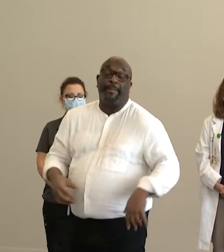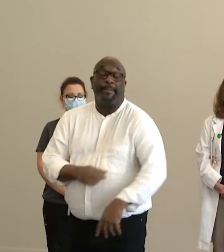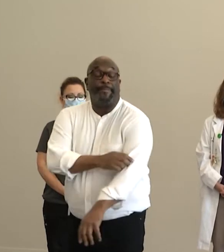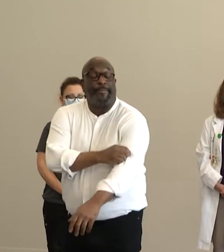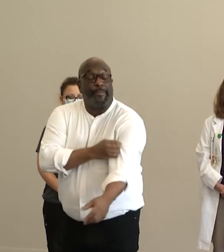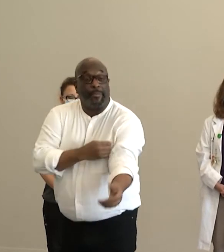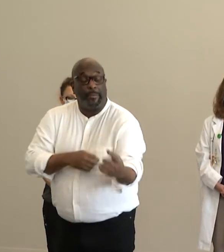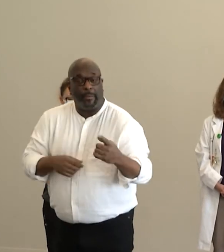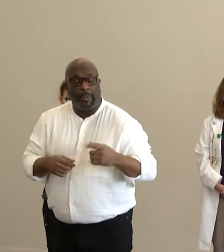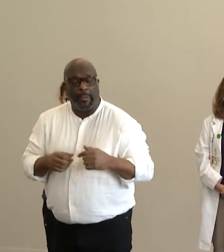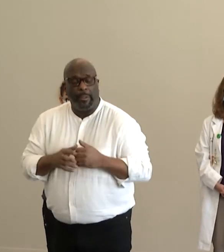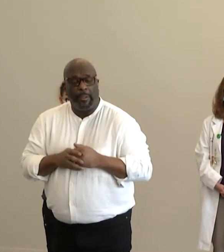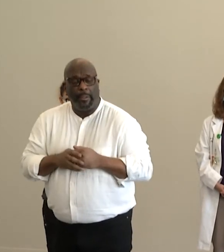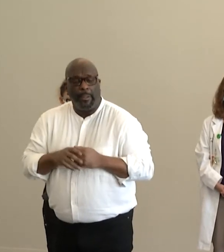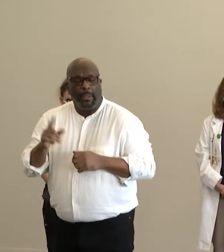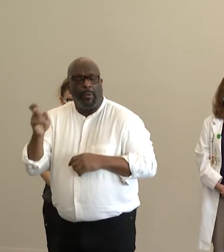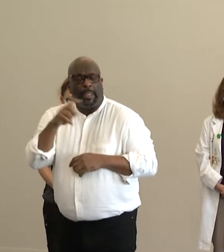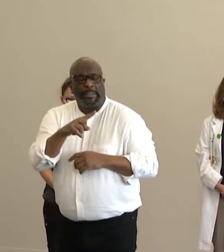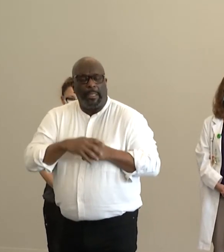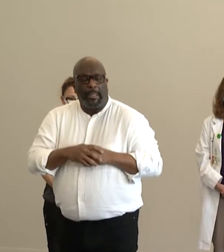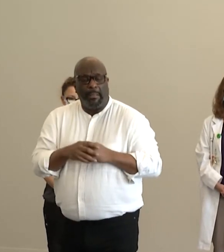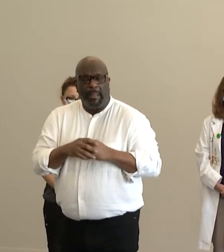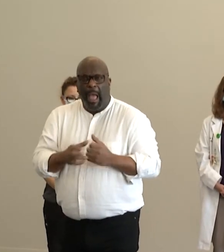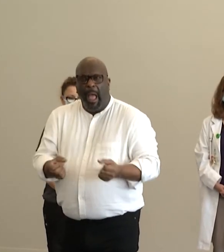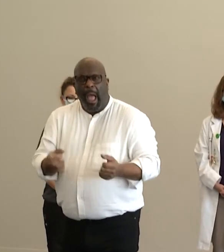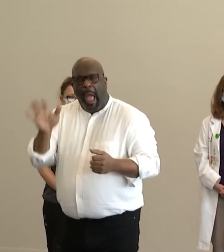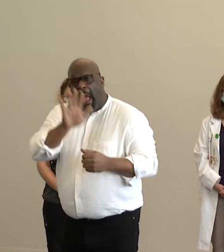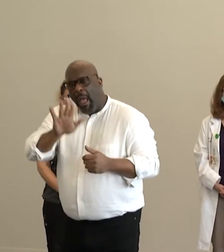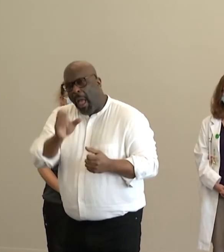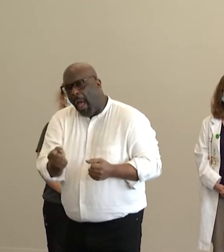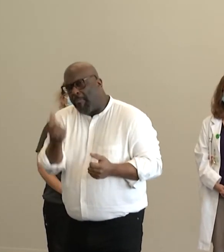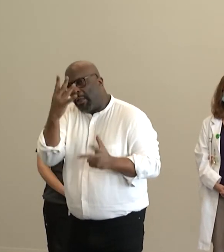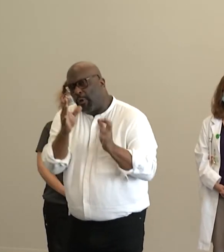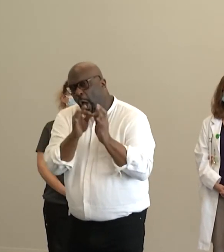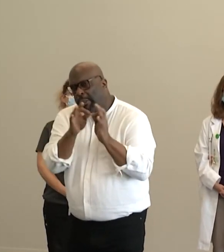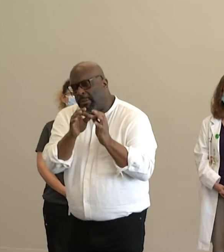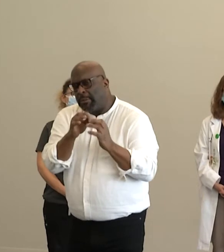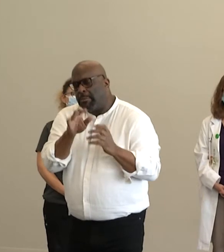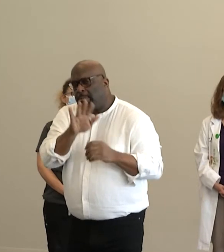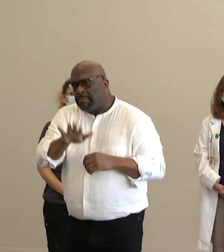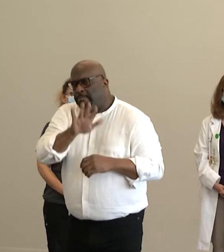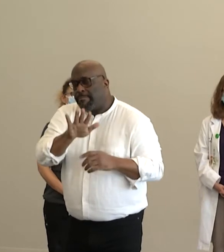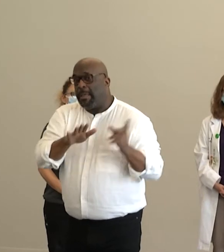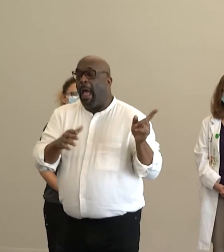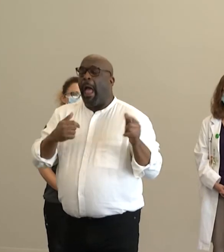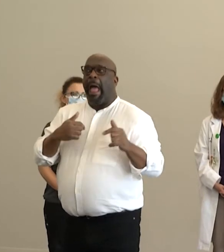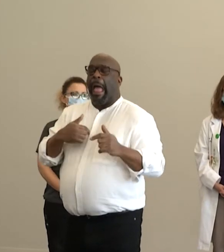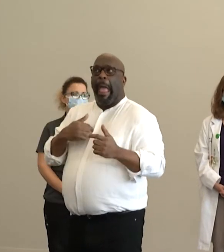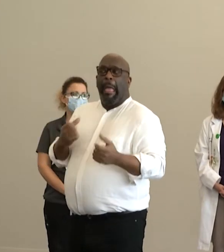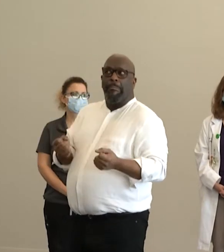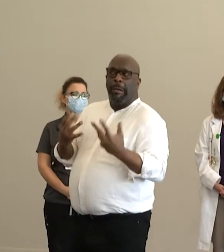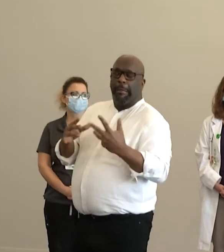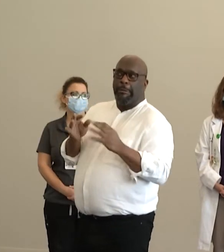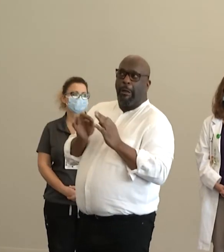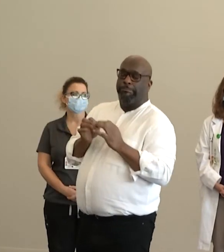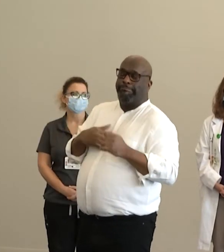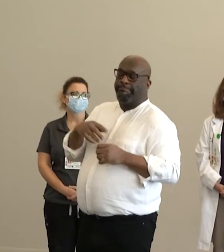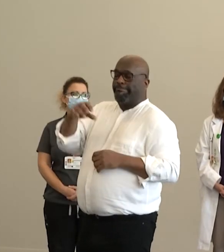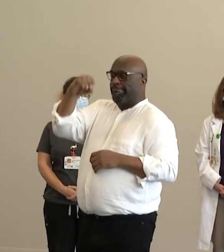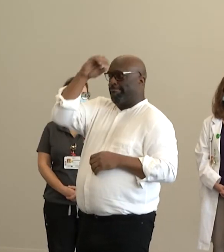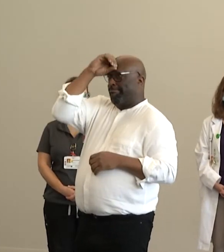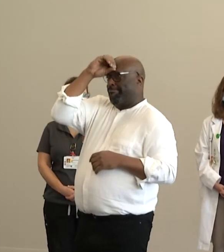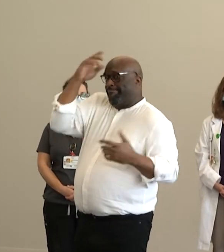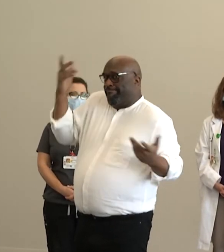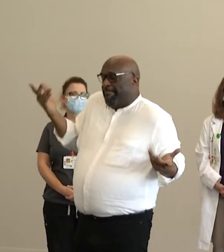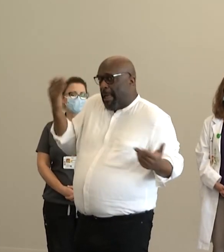Is there a number or estimate on cost? On cost, no, I have no knowledge on what the cost